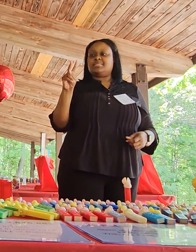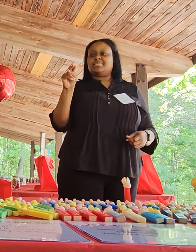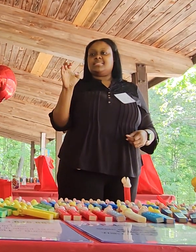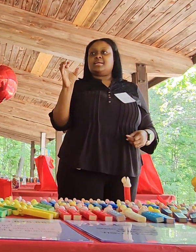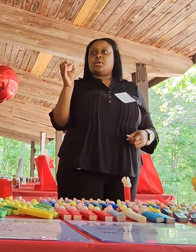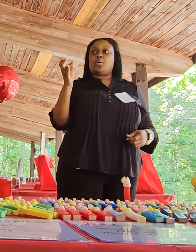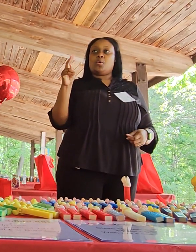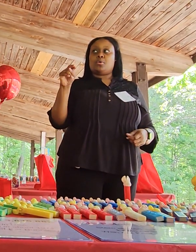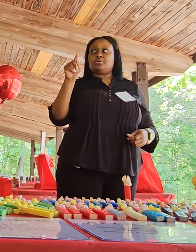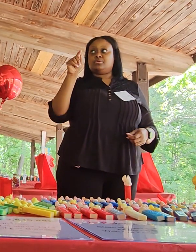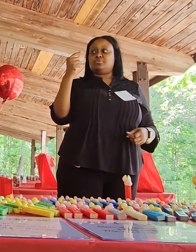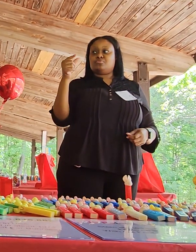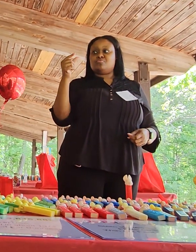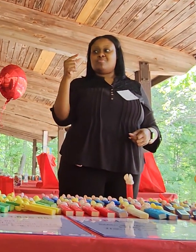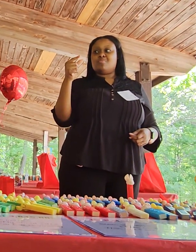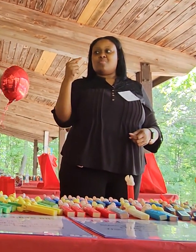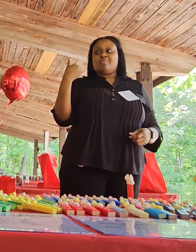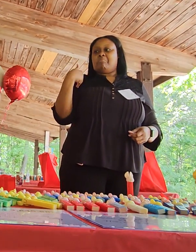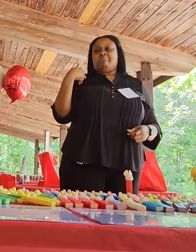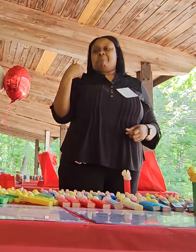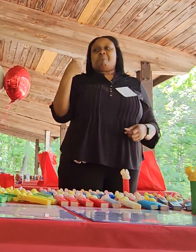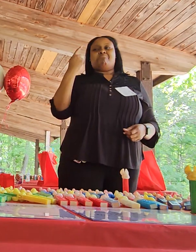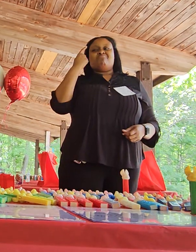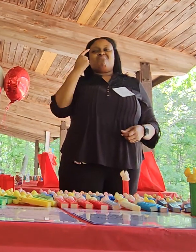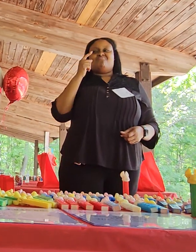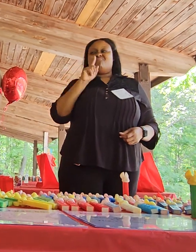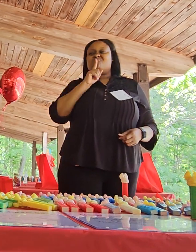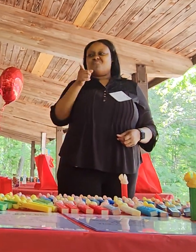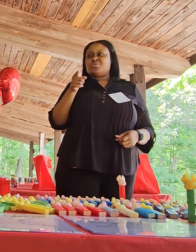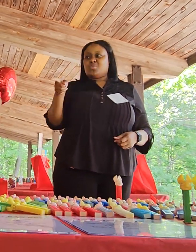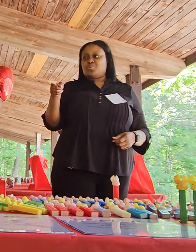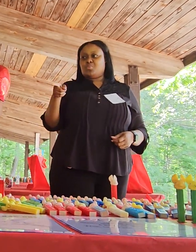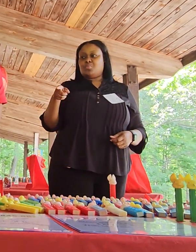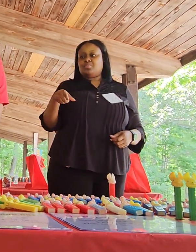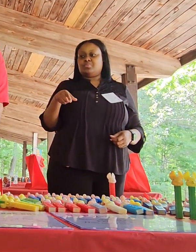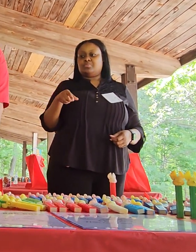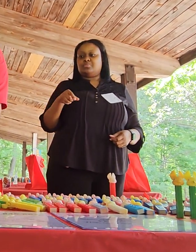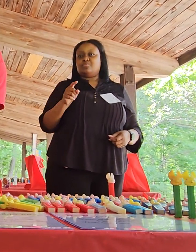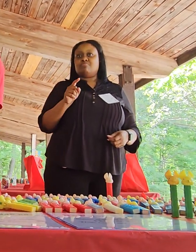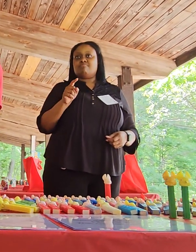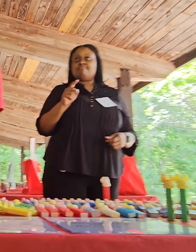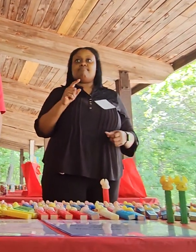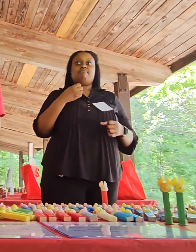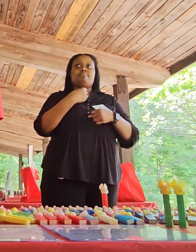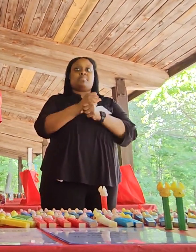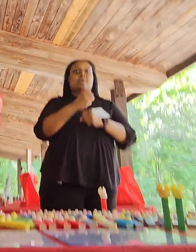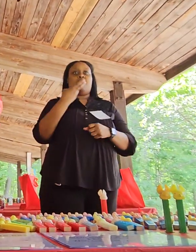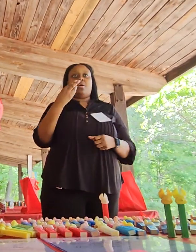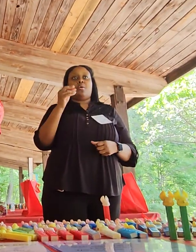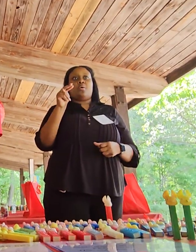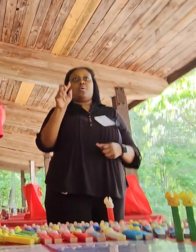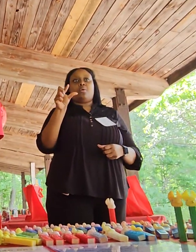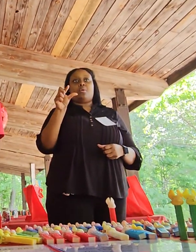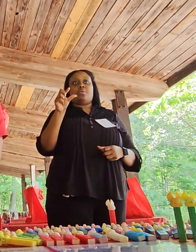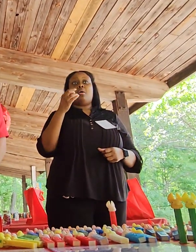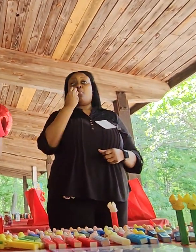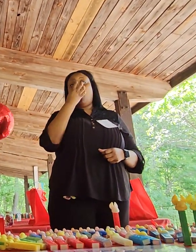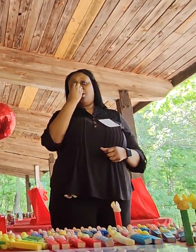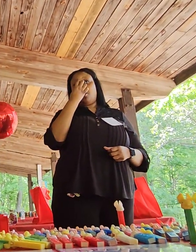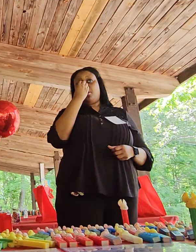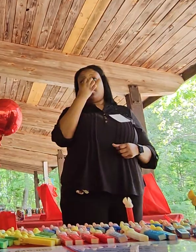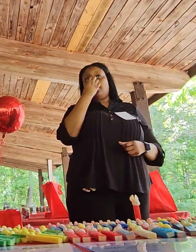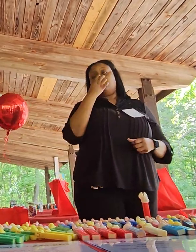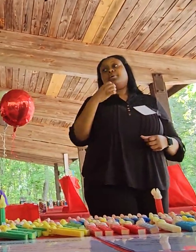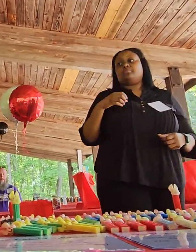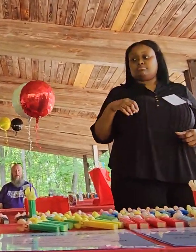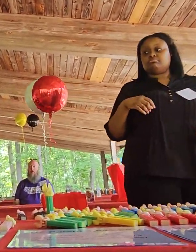Easter color. I don't think it's real though. It's a Hong Kong. So, yeah, I've never seen any of those in.